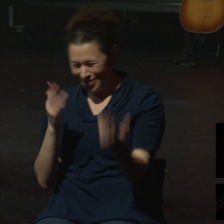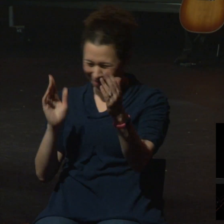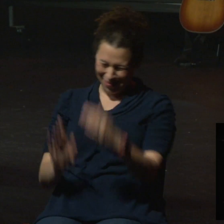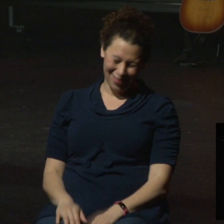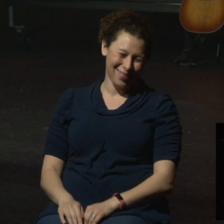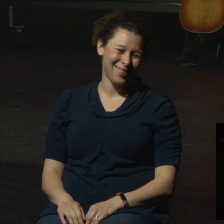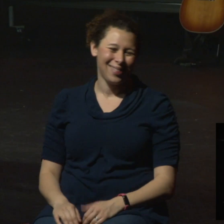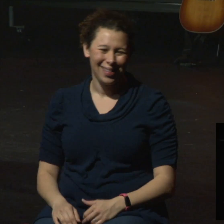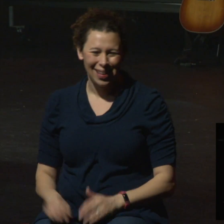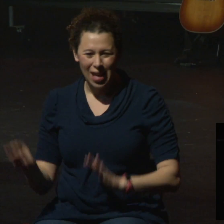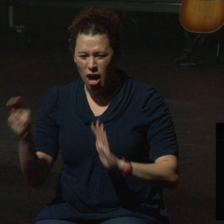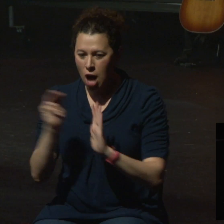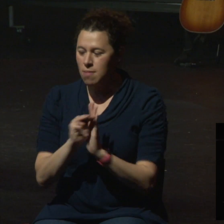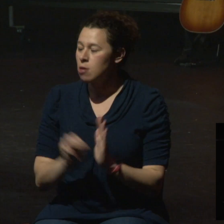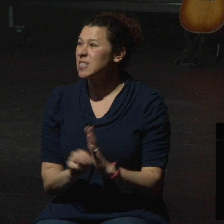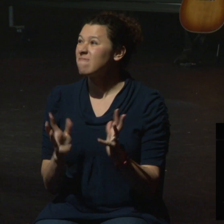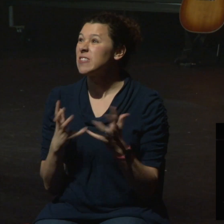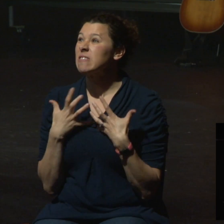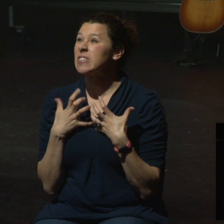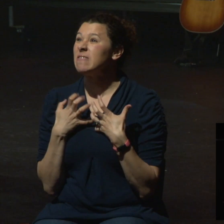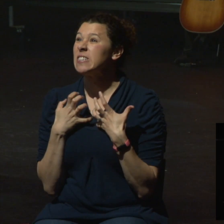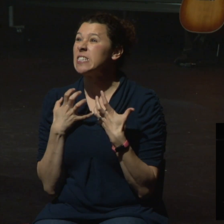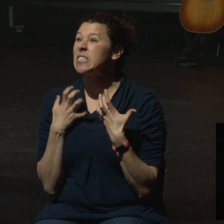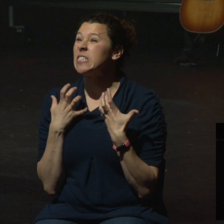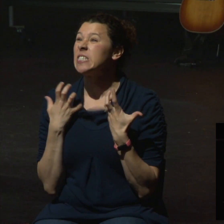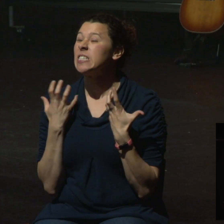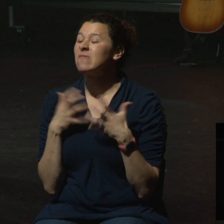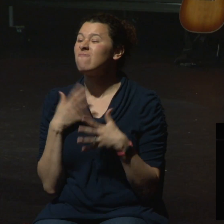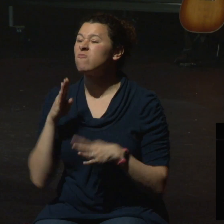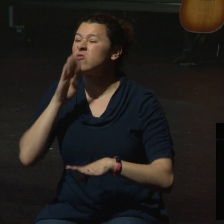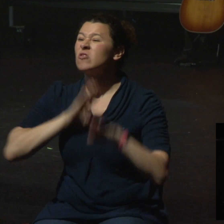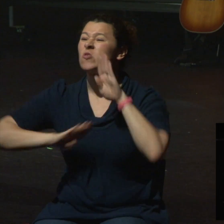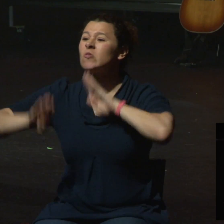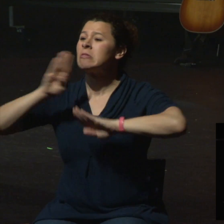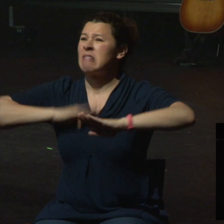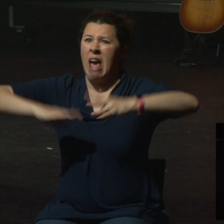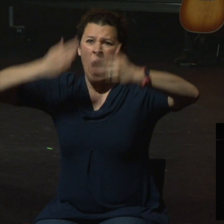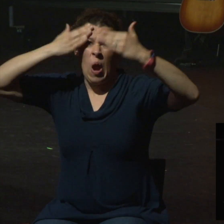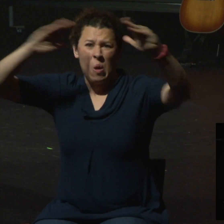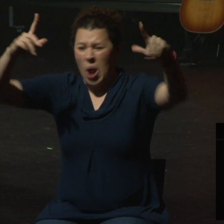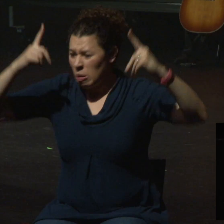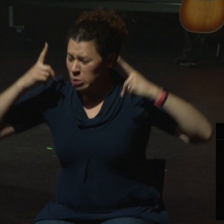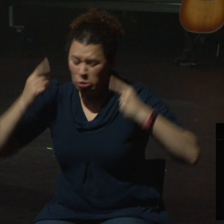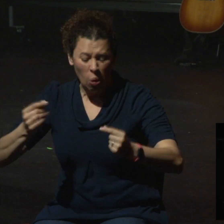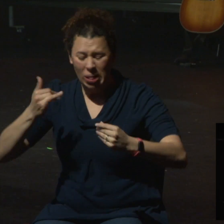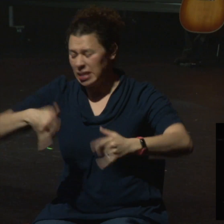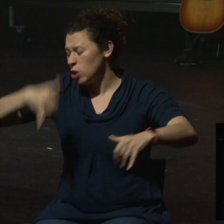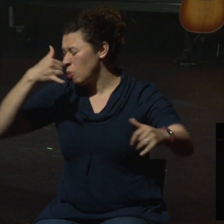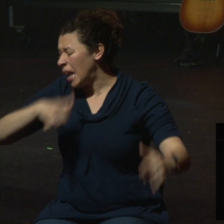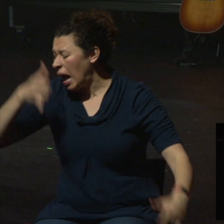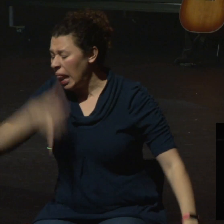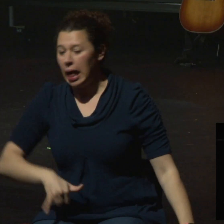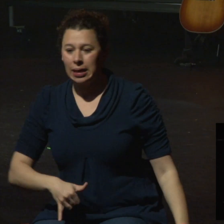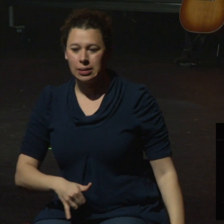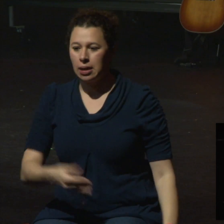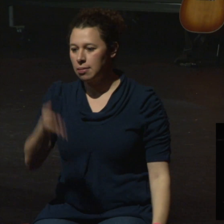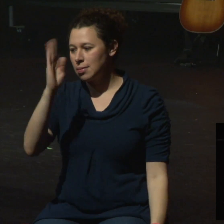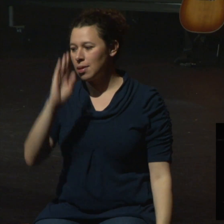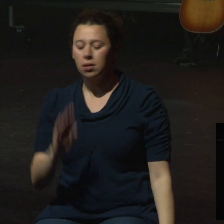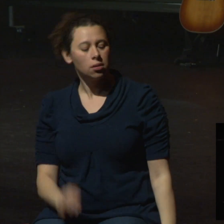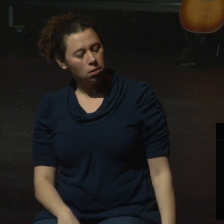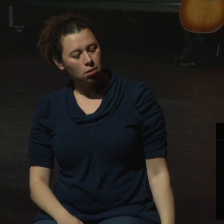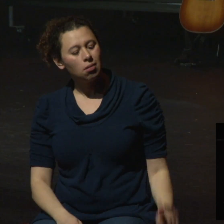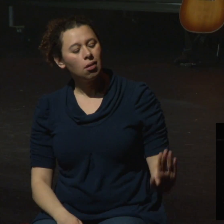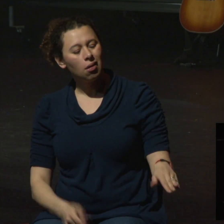Just when Moses is at the end of his wits, man, I don't know what I'm doing. This is ridiculous. God shows up. Hey, man,